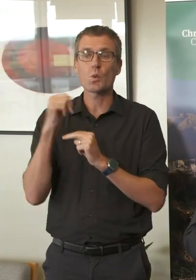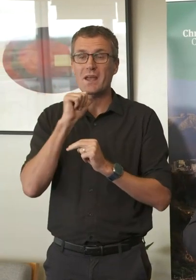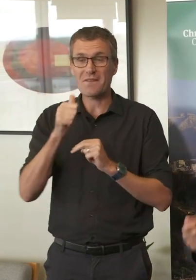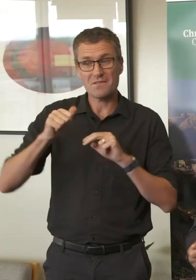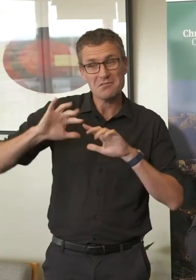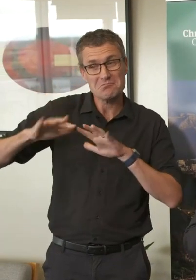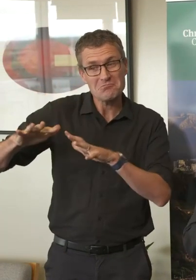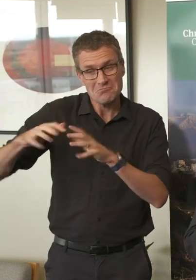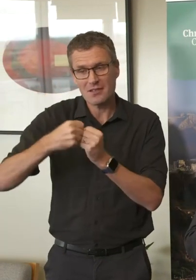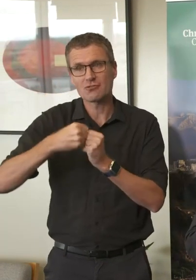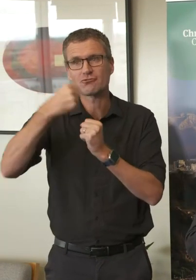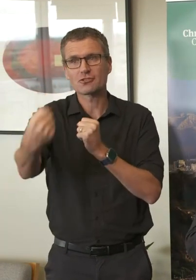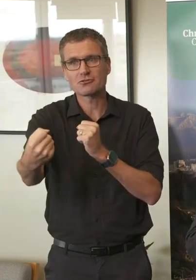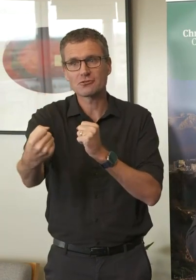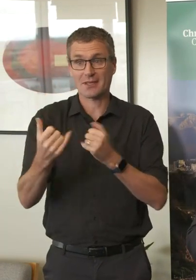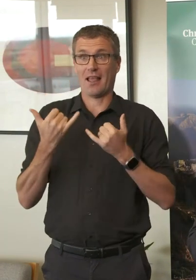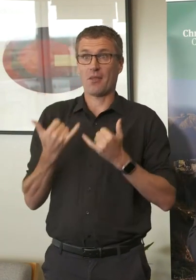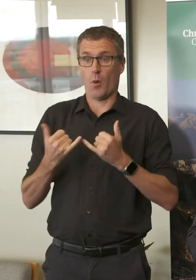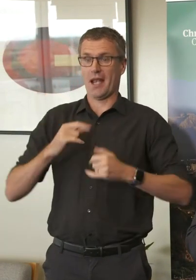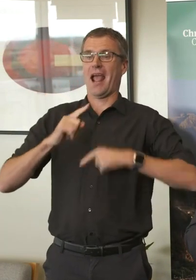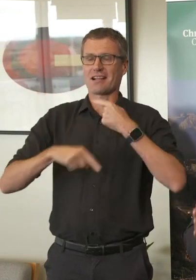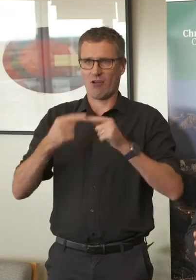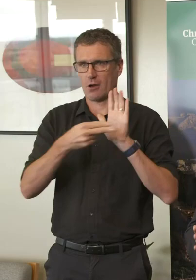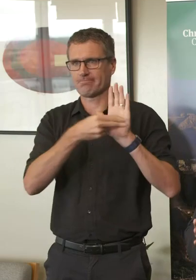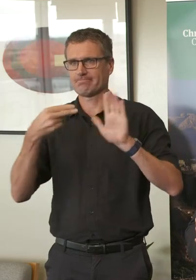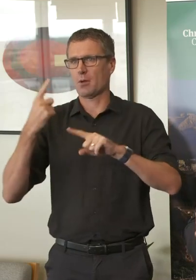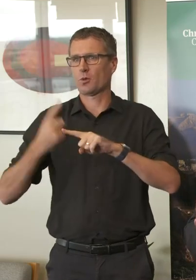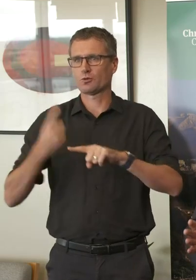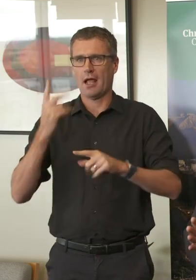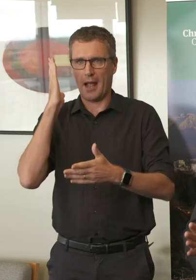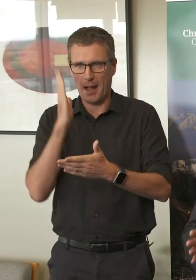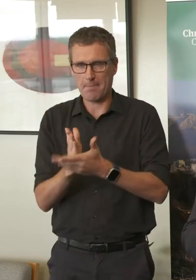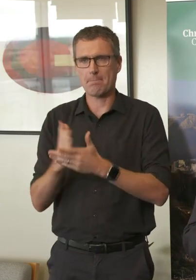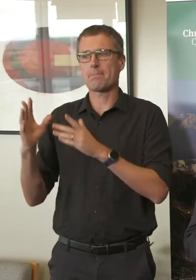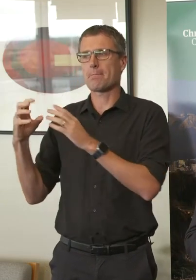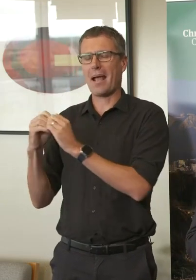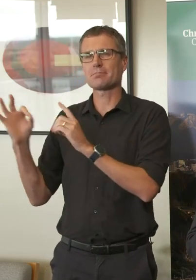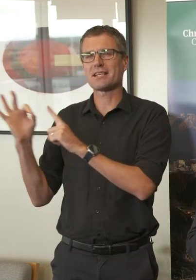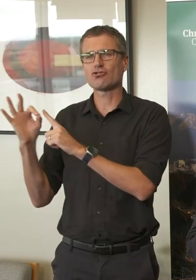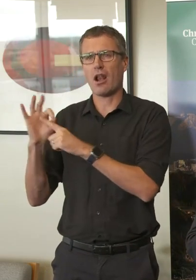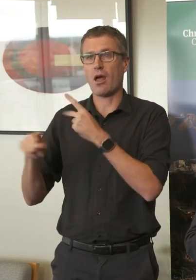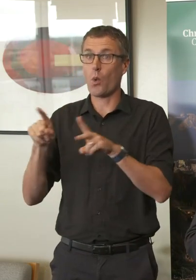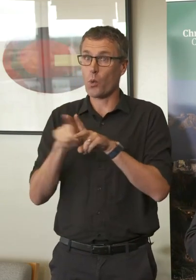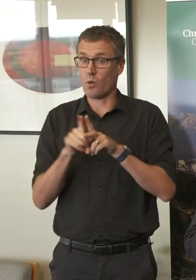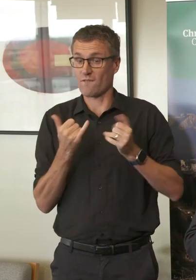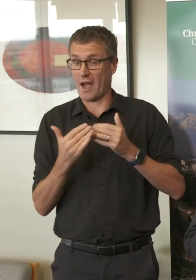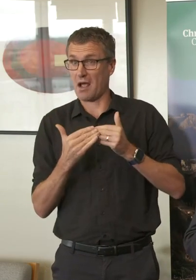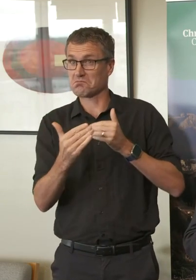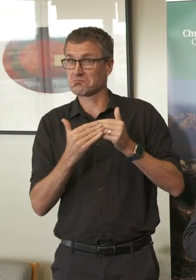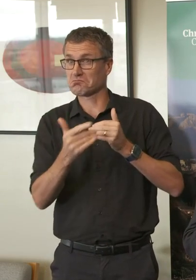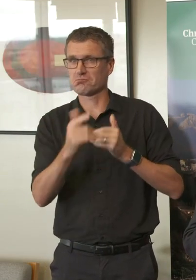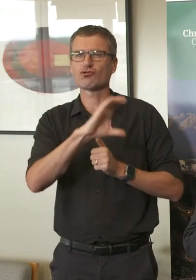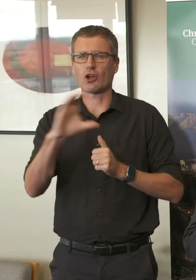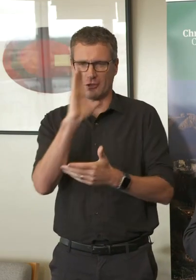good, we'll go again, but at this stage it's still in place, definitely for Banks Peninsula, and at this stage just for